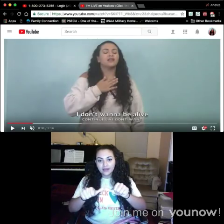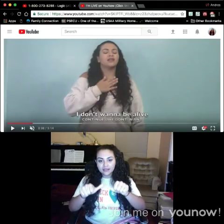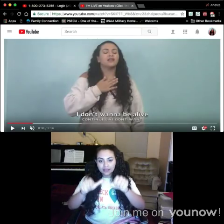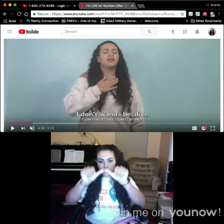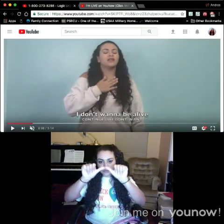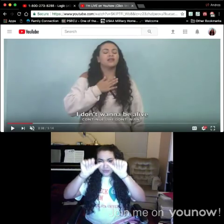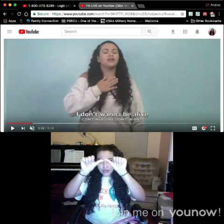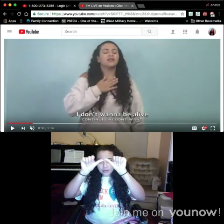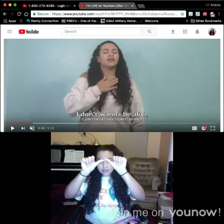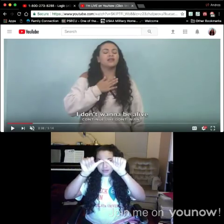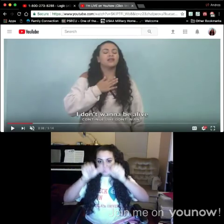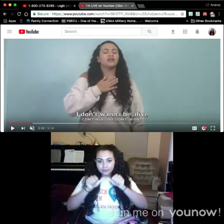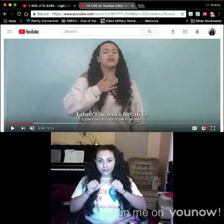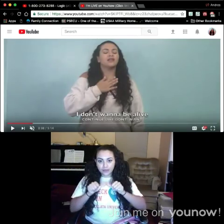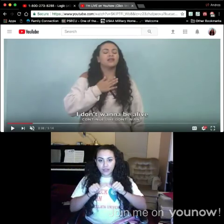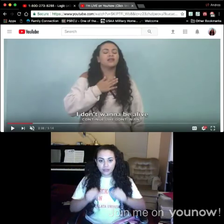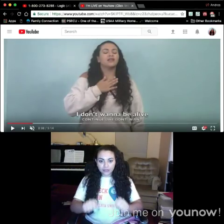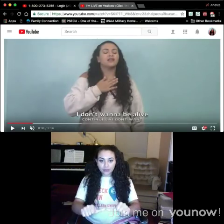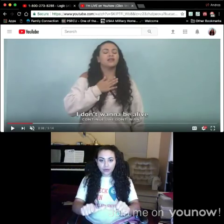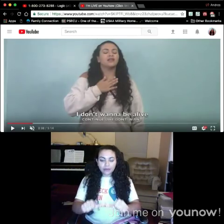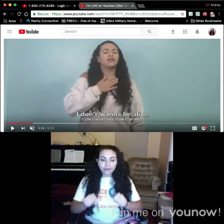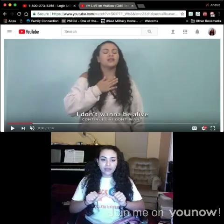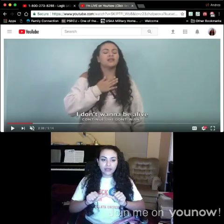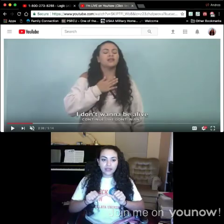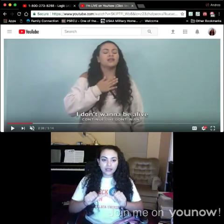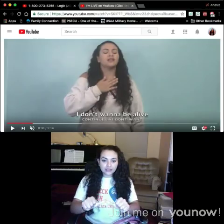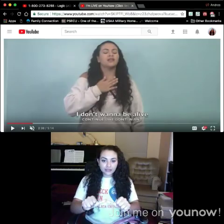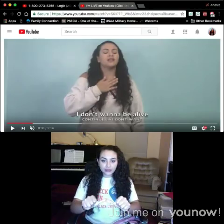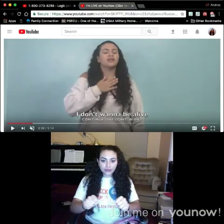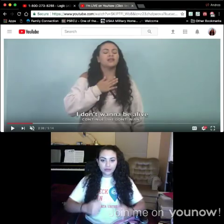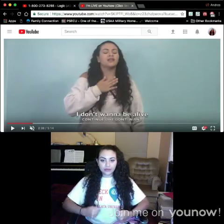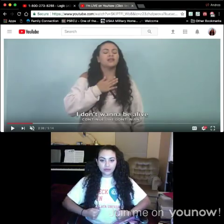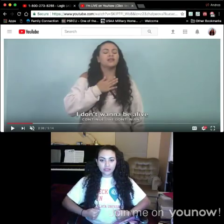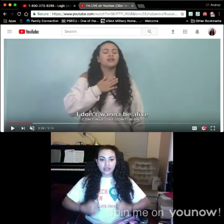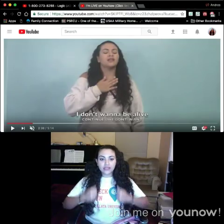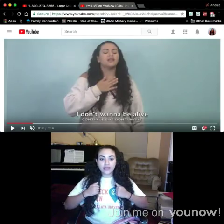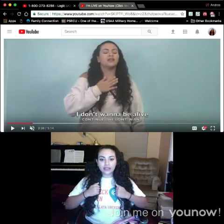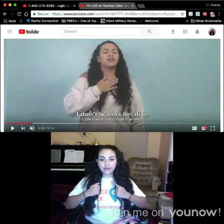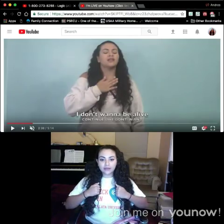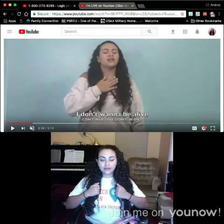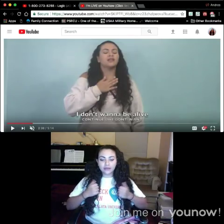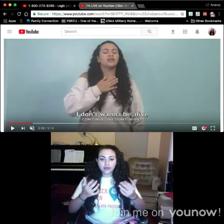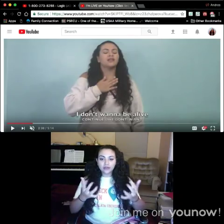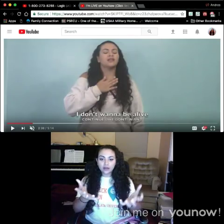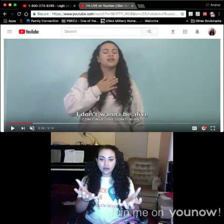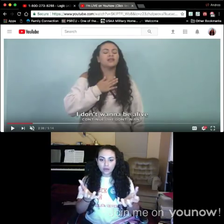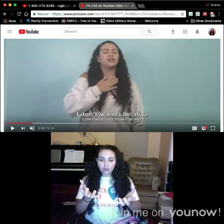yeah, continue, 2 thumbs, and you push them forward. Continue, live,